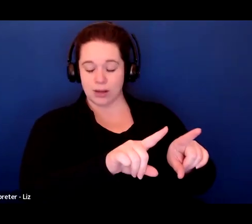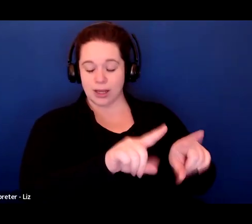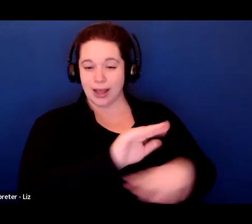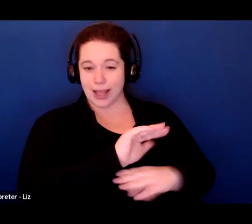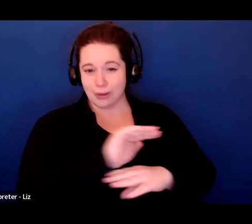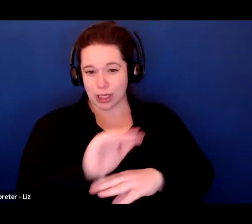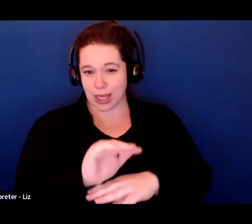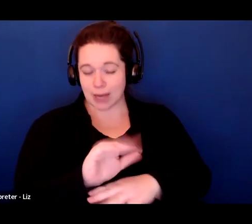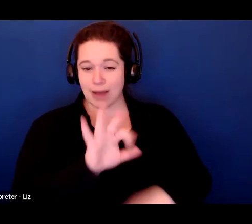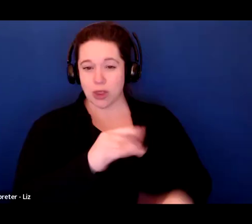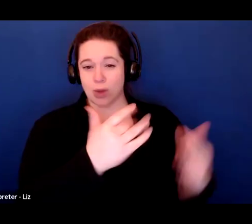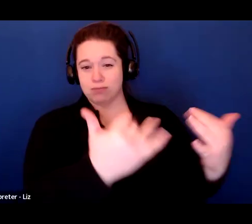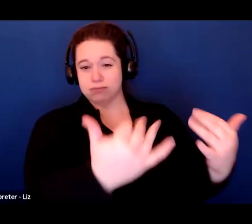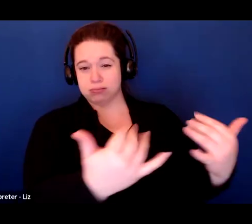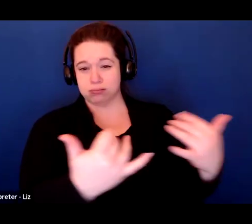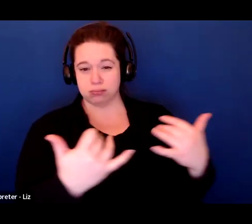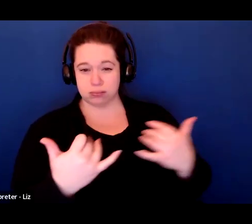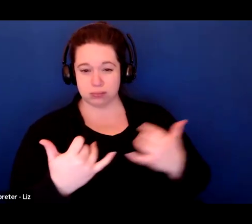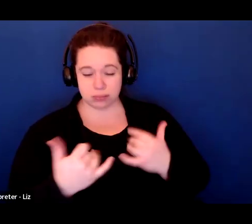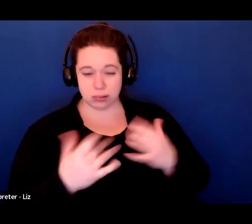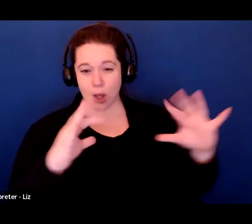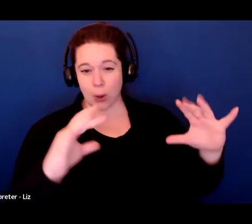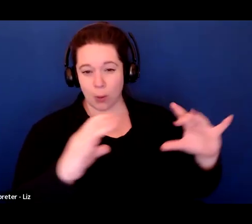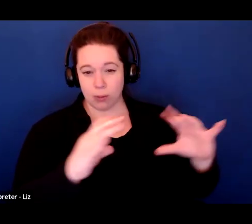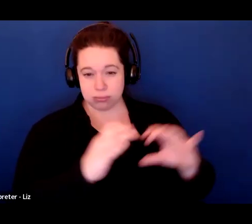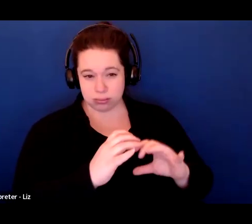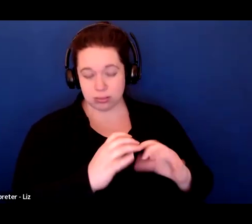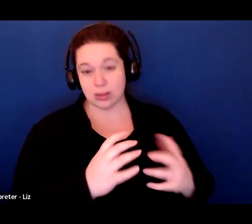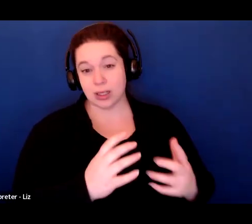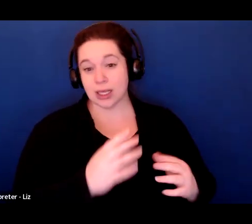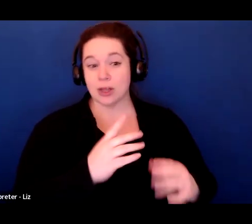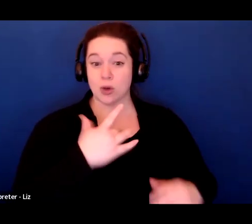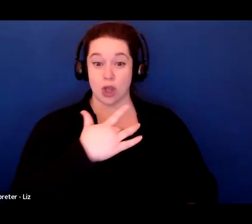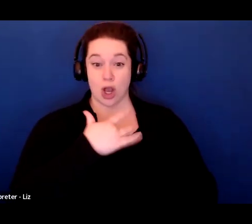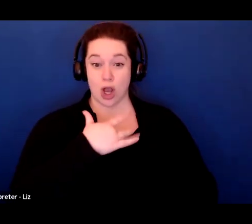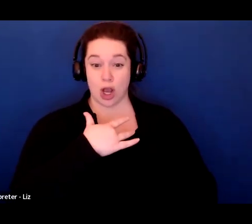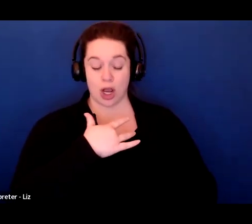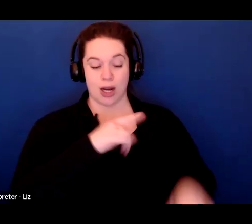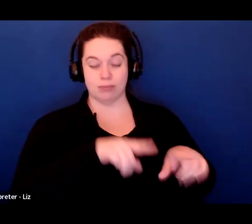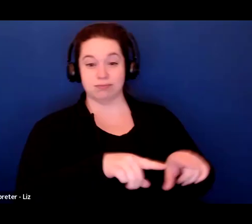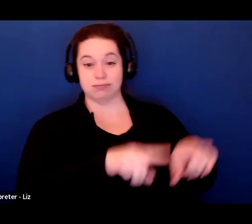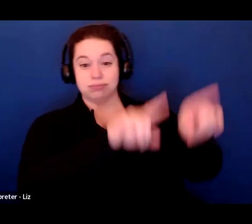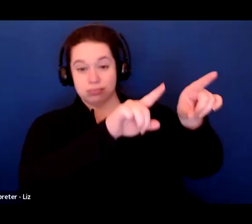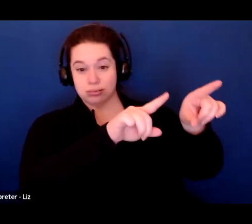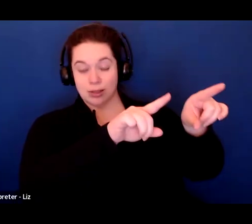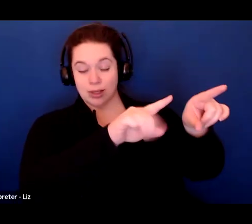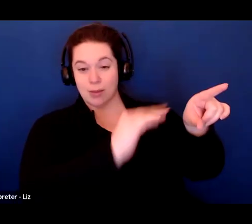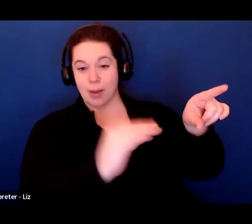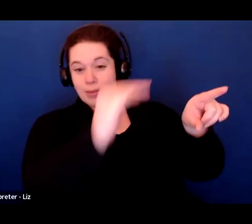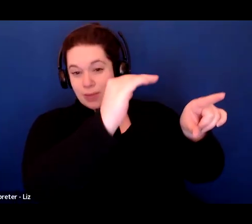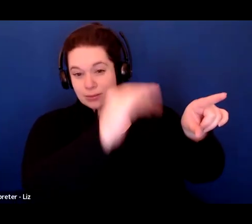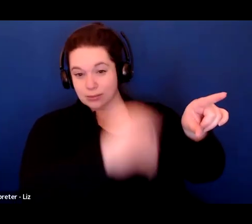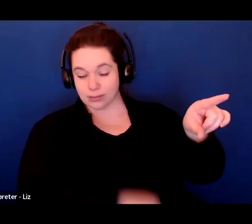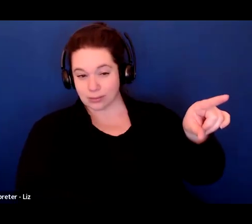that fluid slide down. It's going to have to be higher than your heart. Again, talk to your healthcare professional, especially